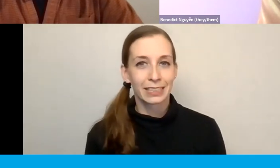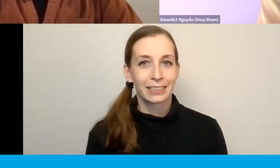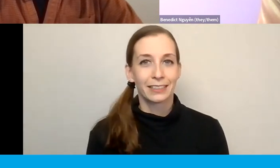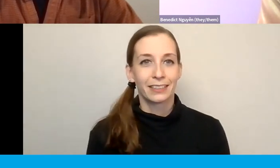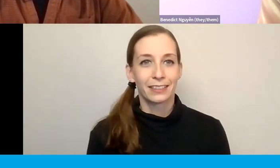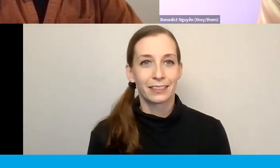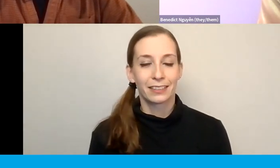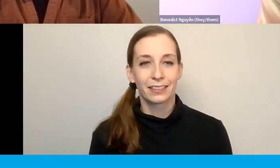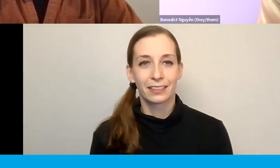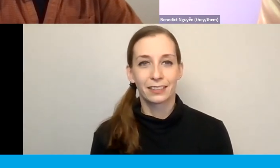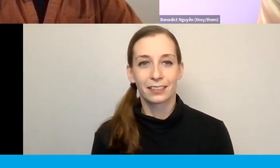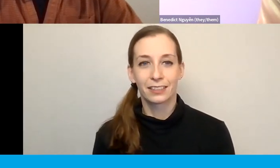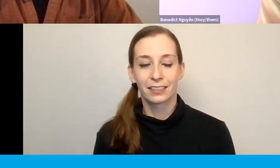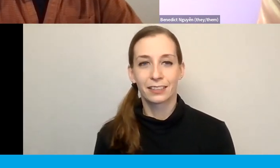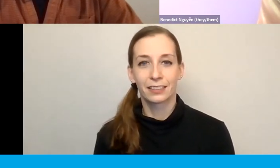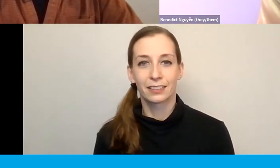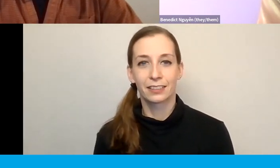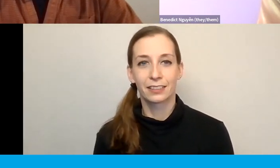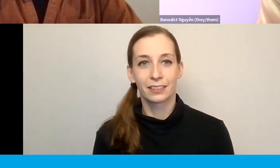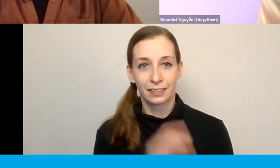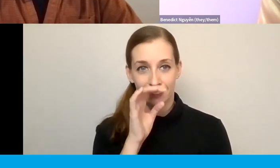I guess I just was interested in,